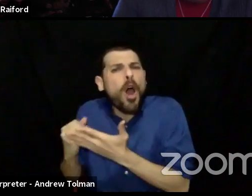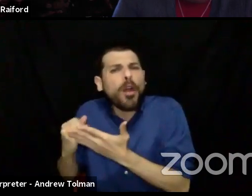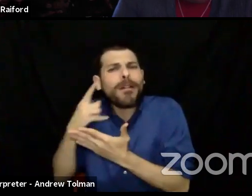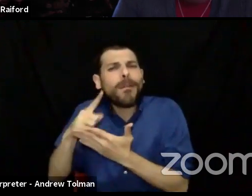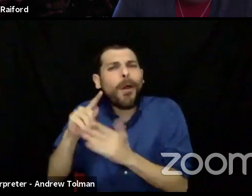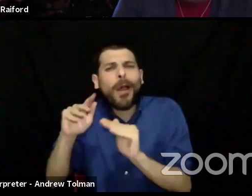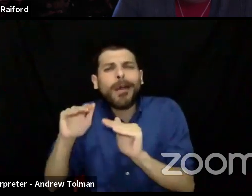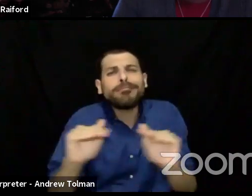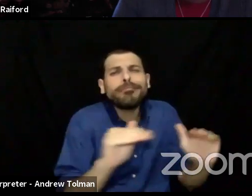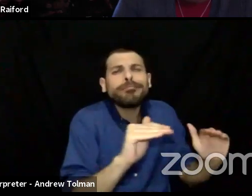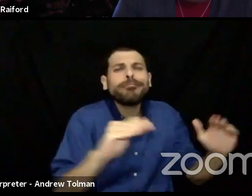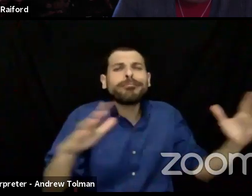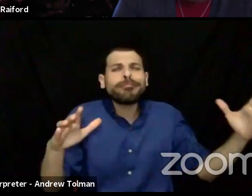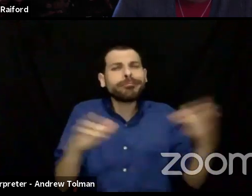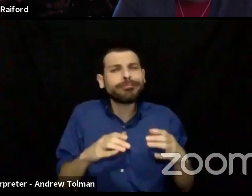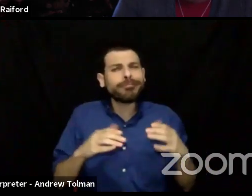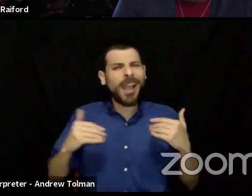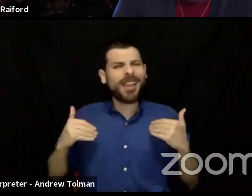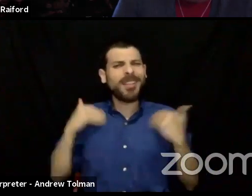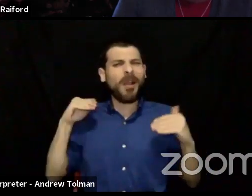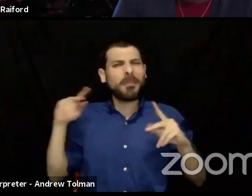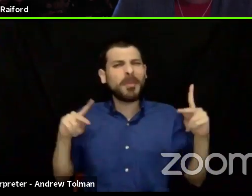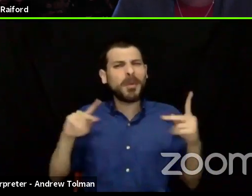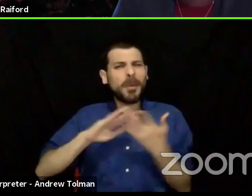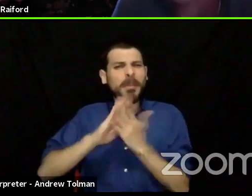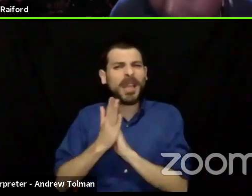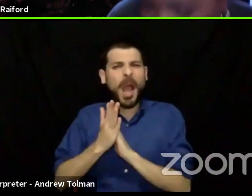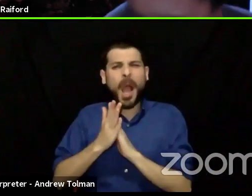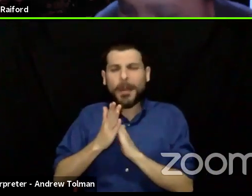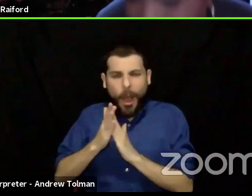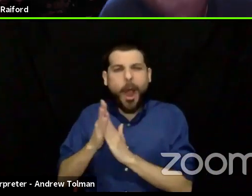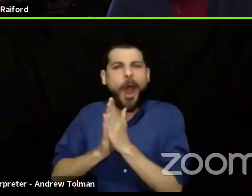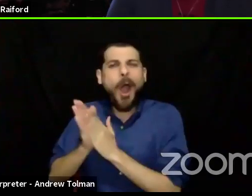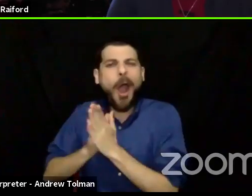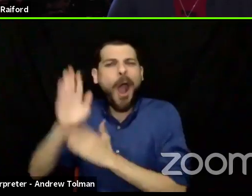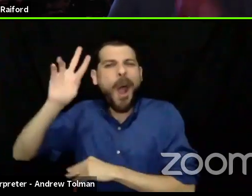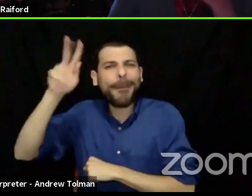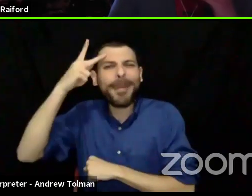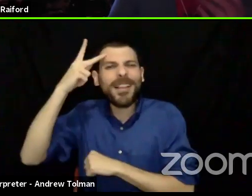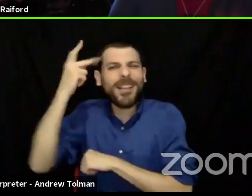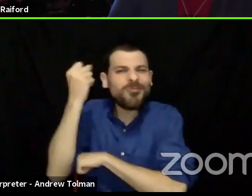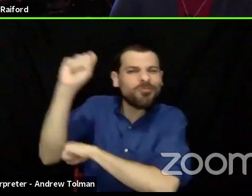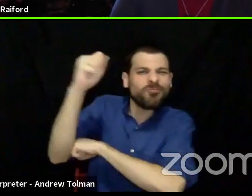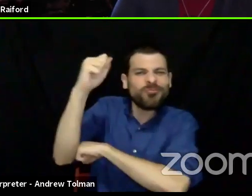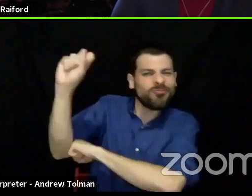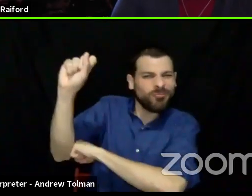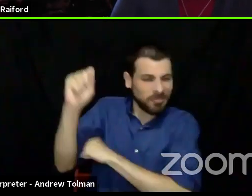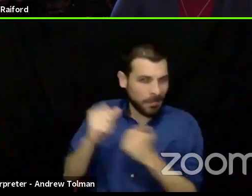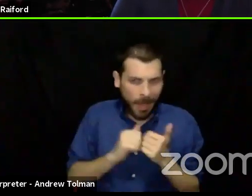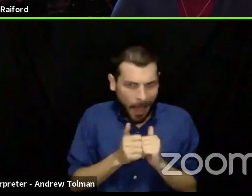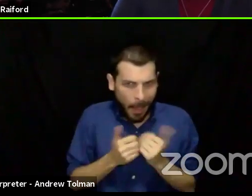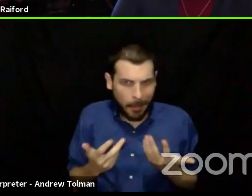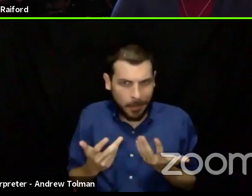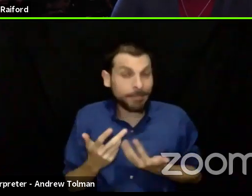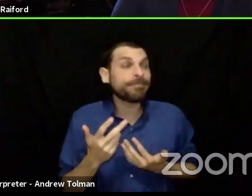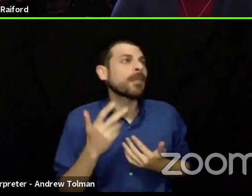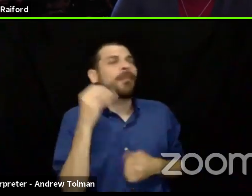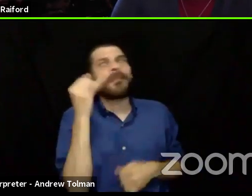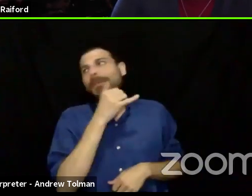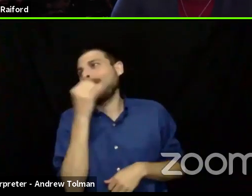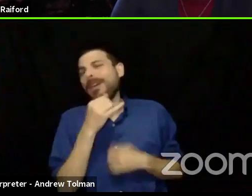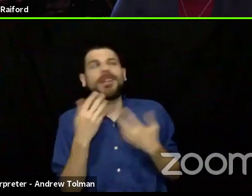people to become activists? Oh my God. I mean, I think continuing to invest in